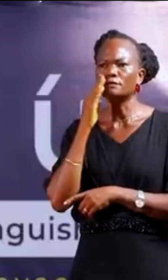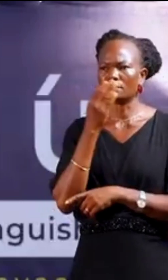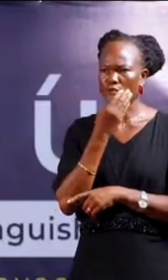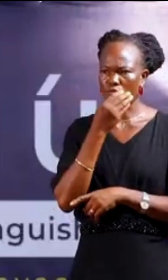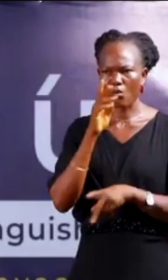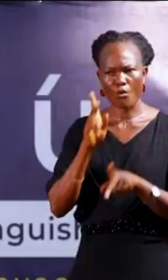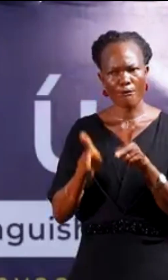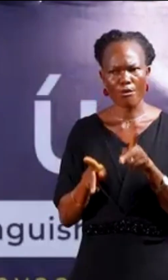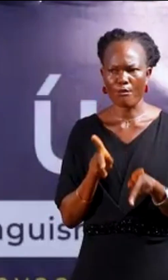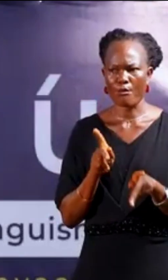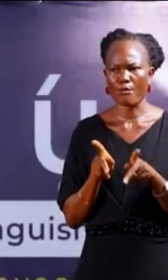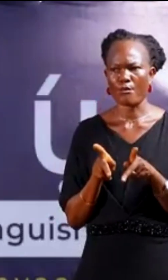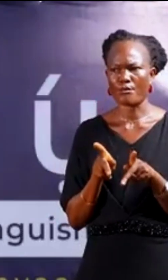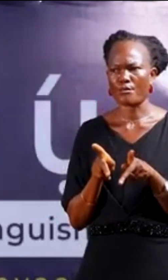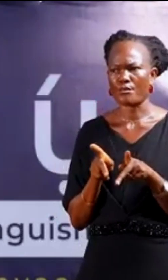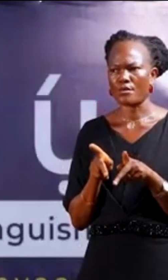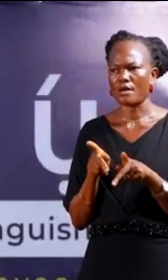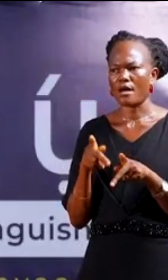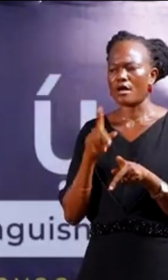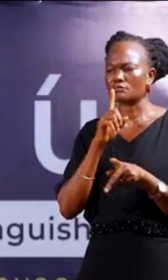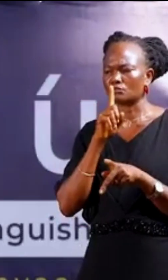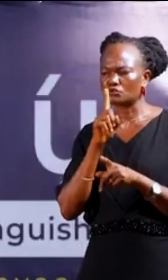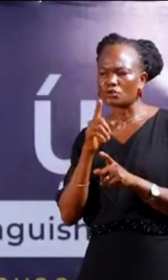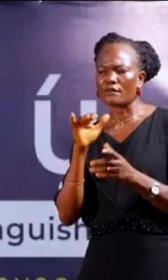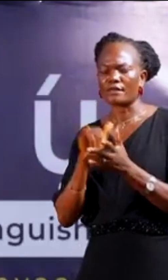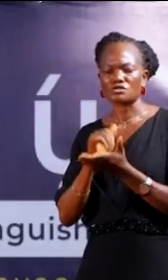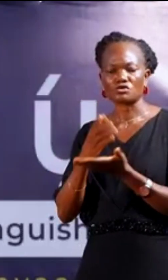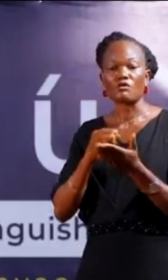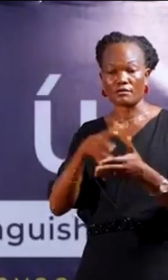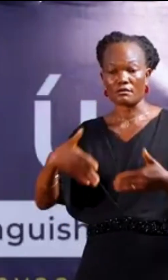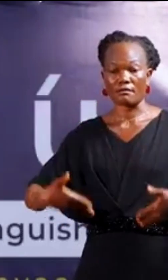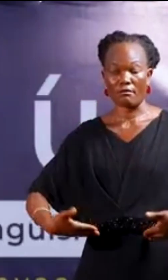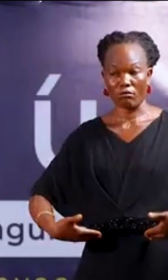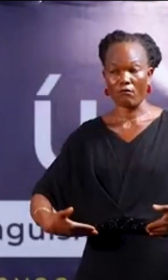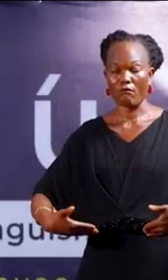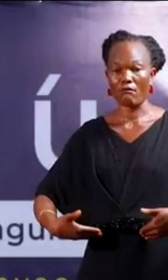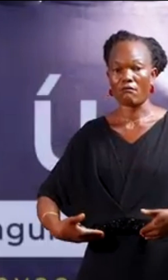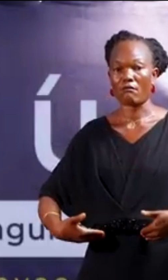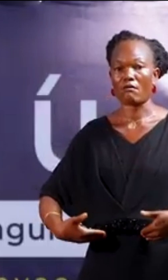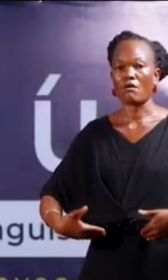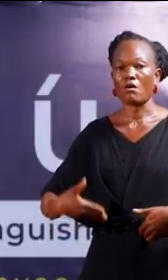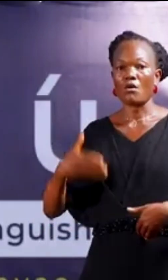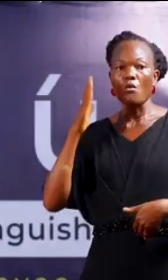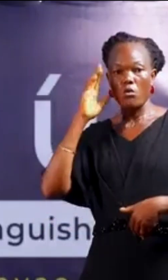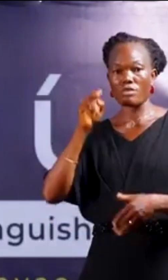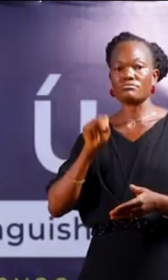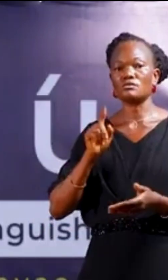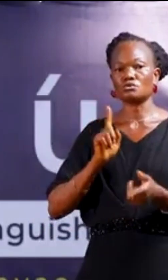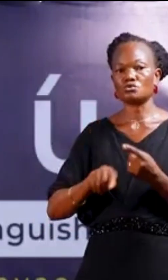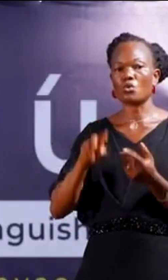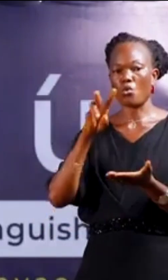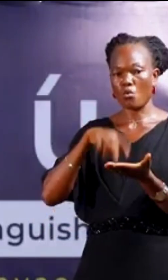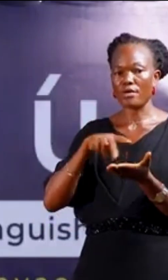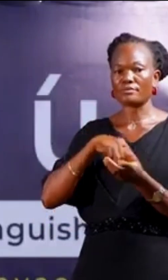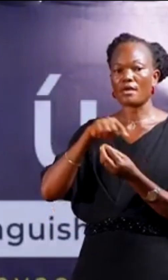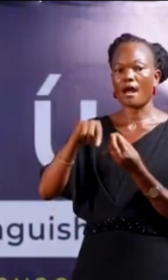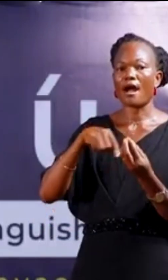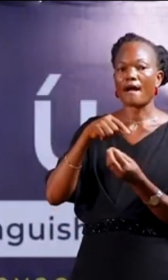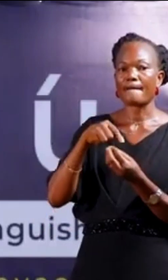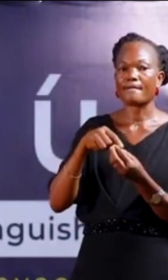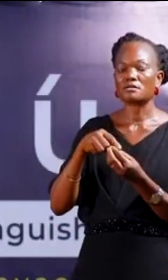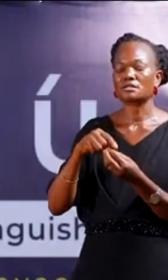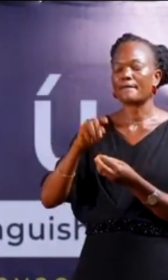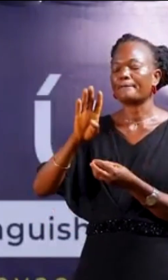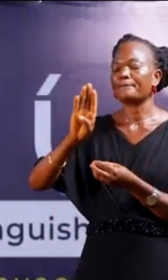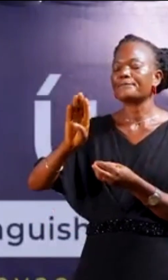people. I'm very sure some of you who are young will need to read about the